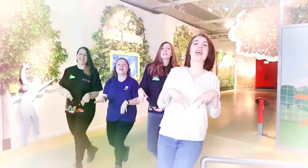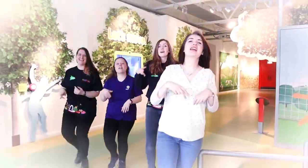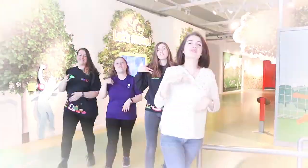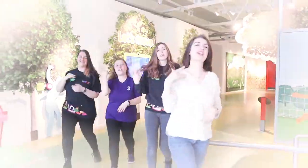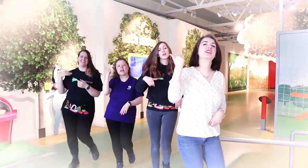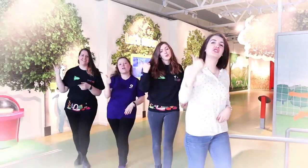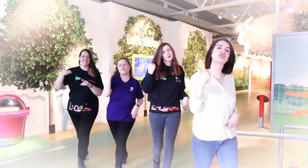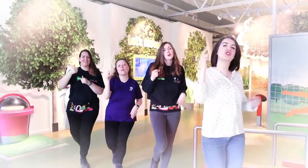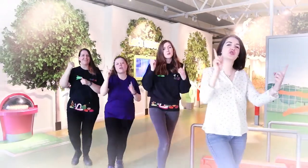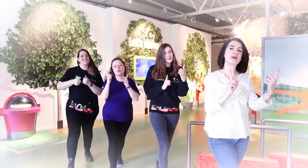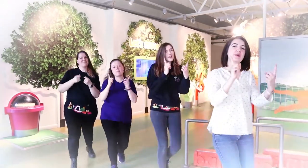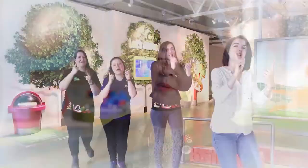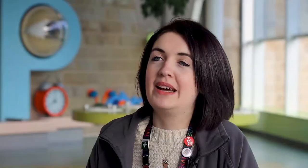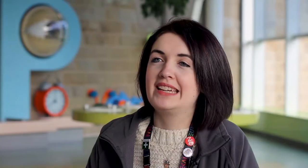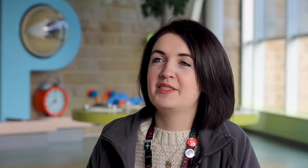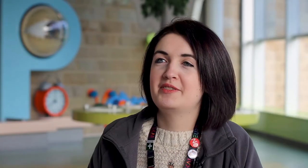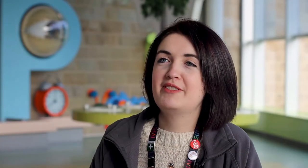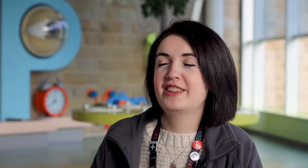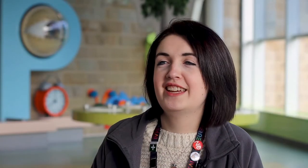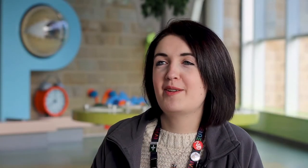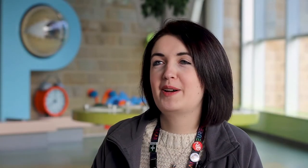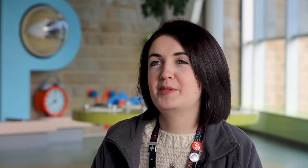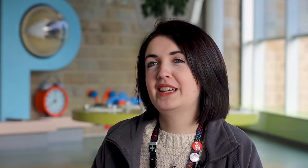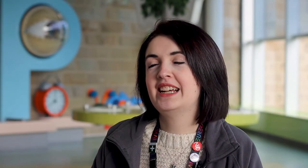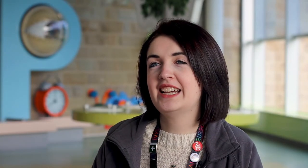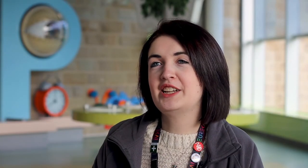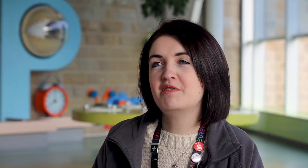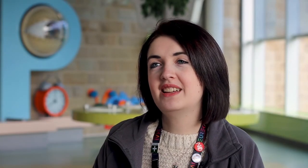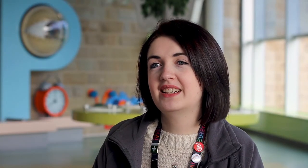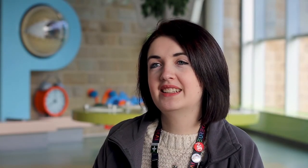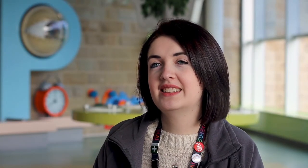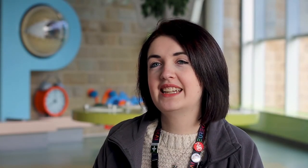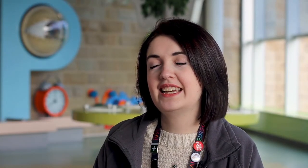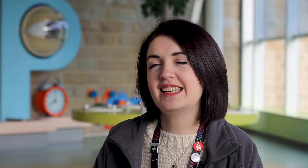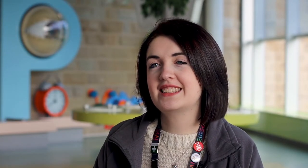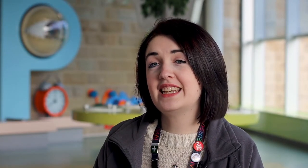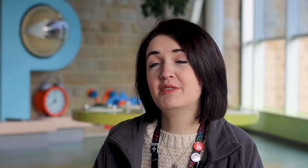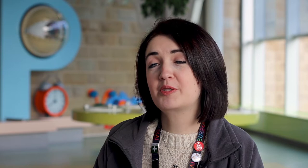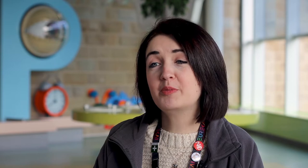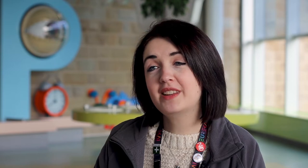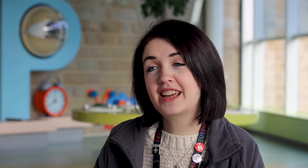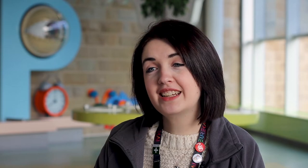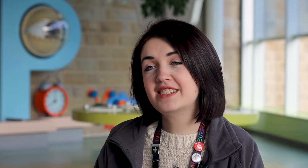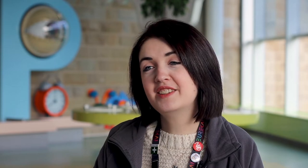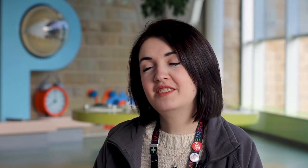environment. My favourite thing about working at Eureka is the recruitment that I get to do.